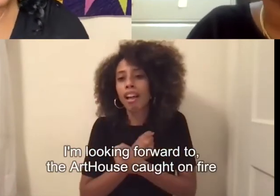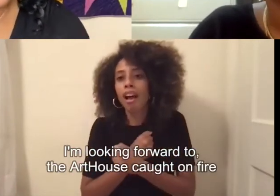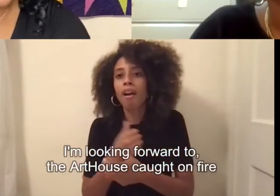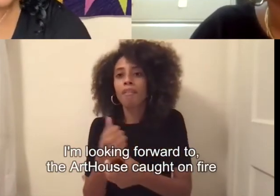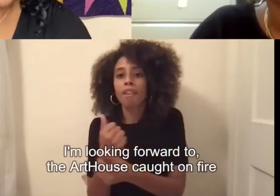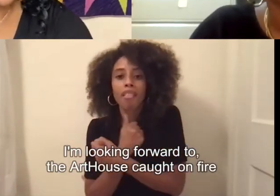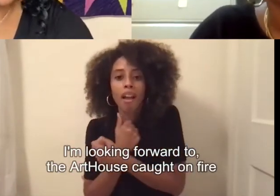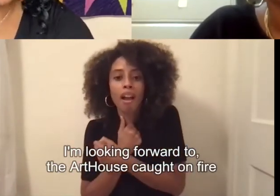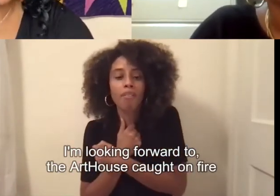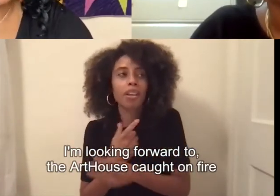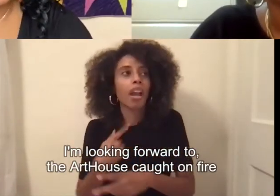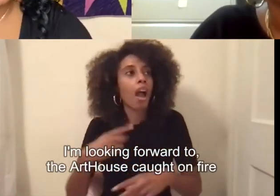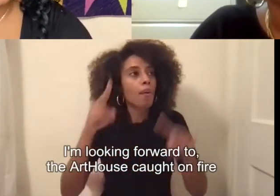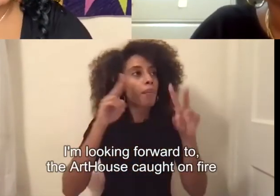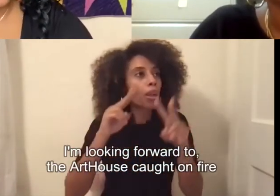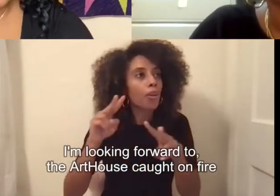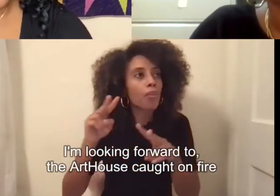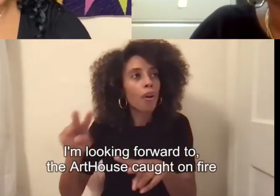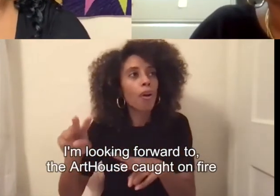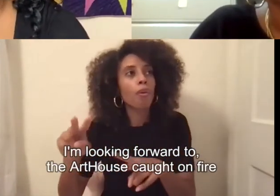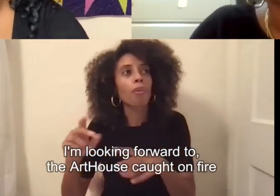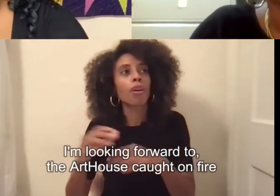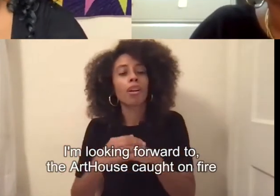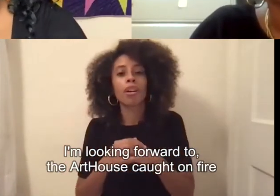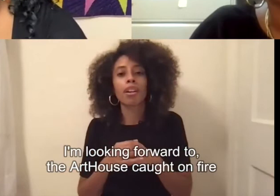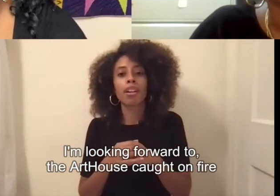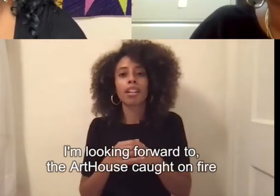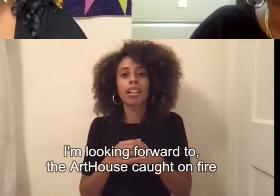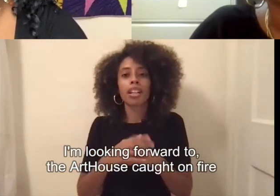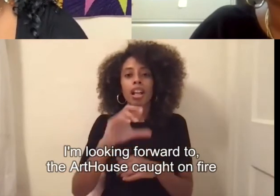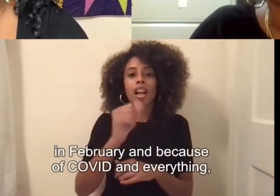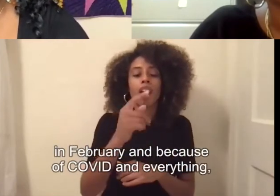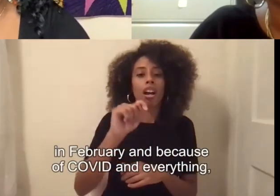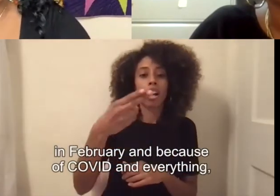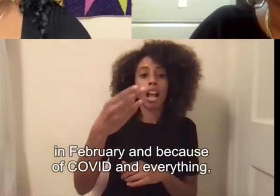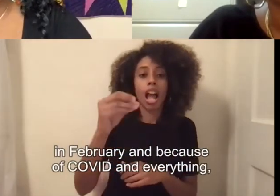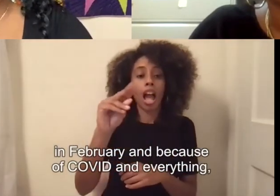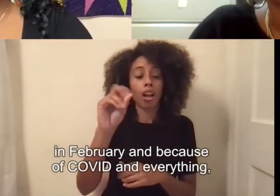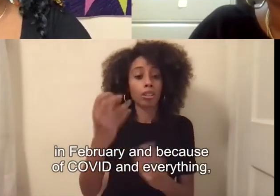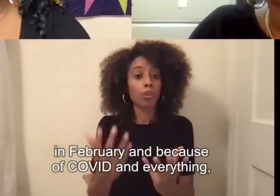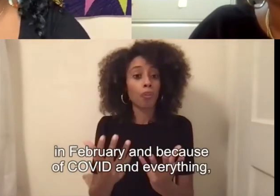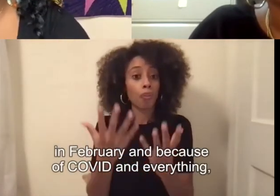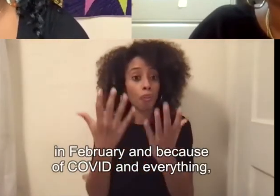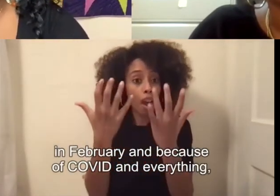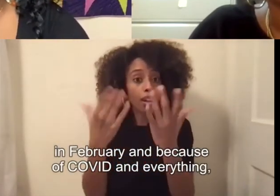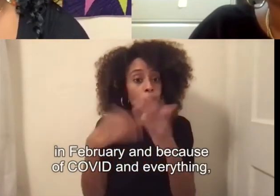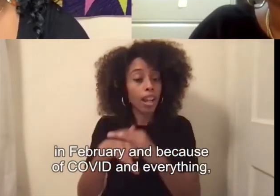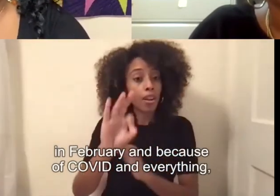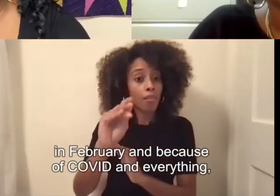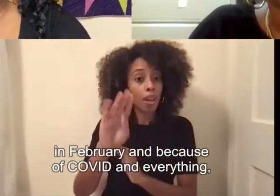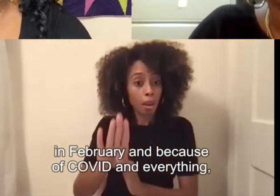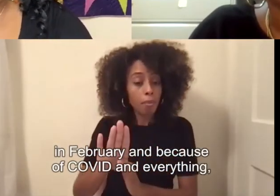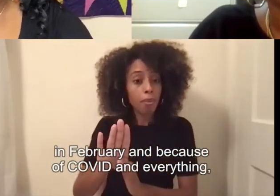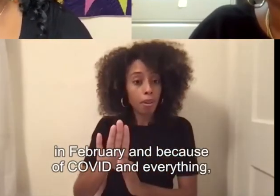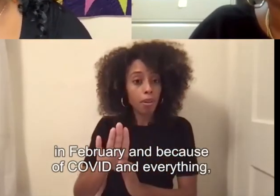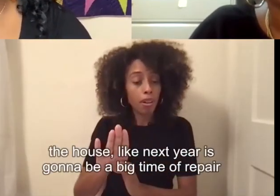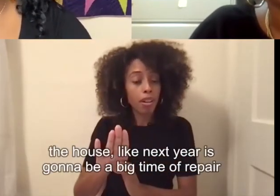looking forward to the art house caught on fire in February. And because of COVID and